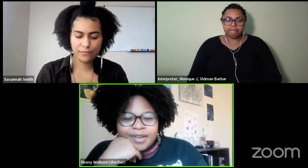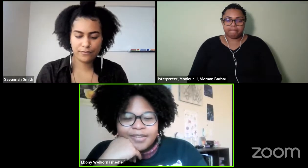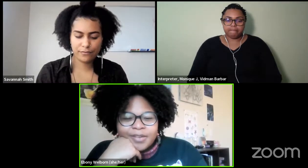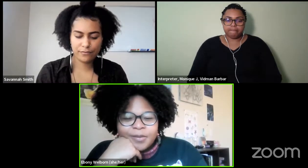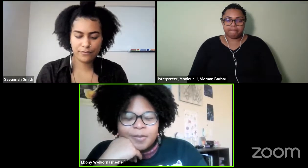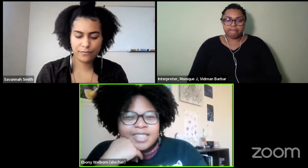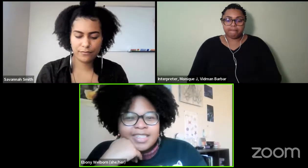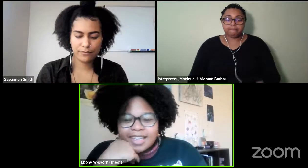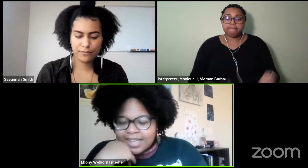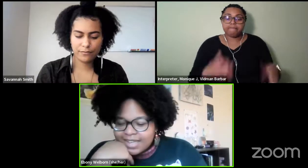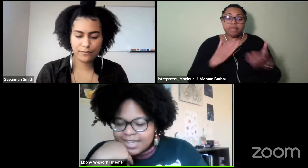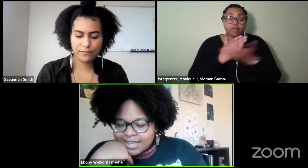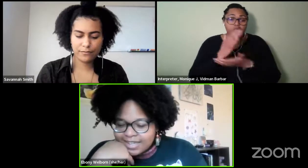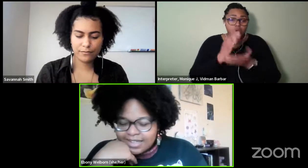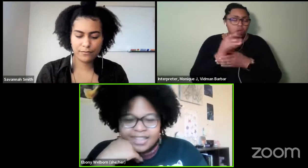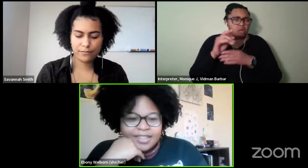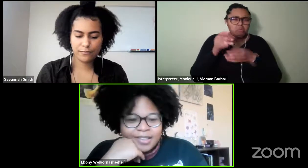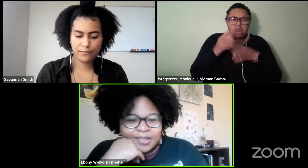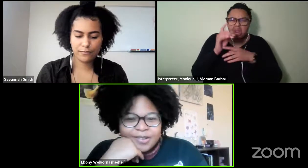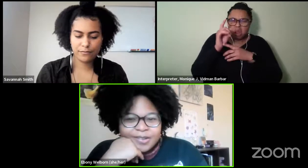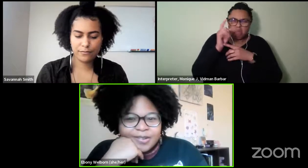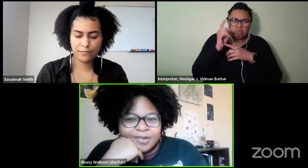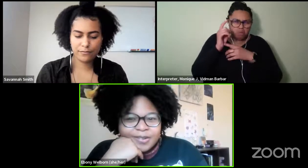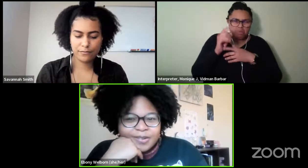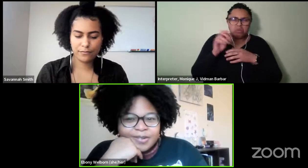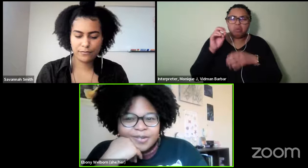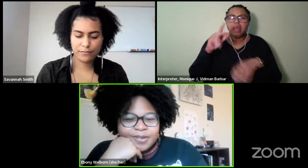All right, we'll give it one more second.